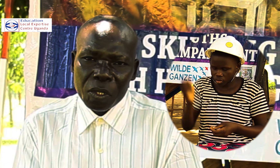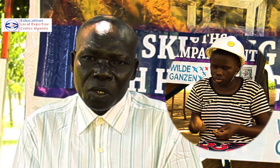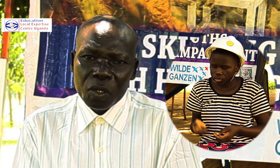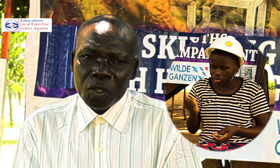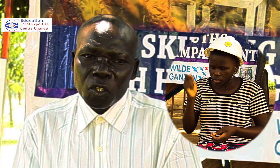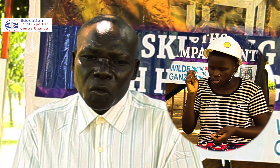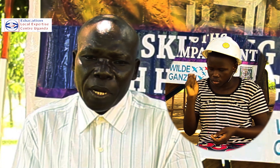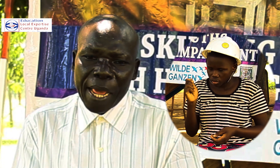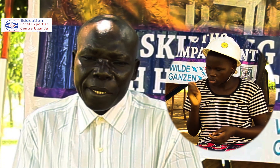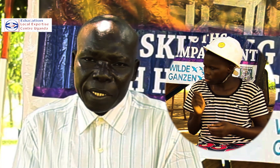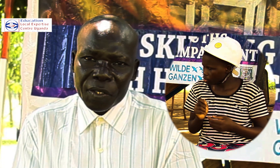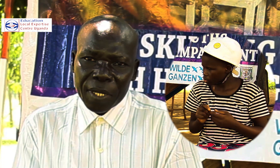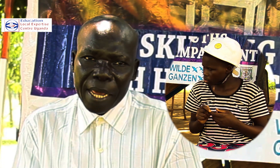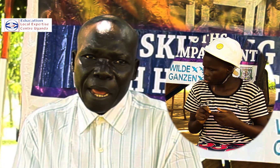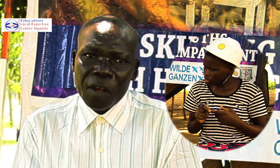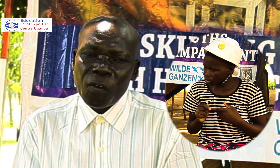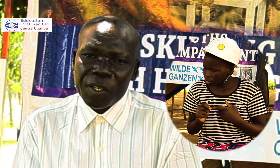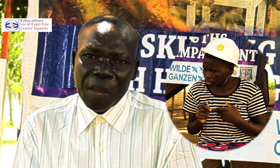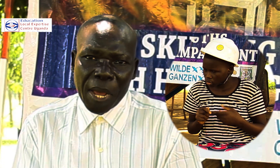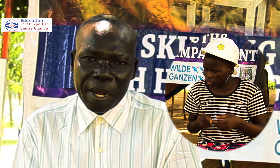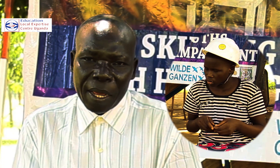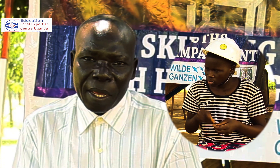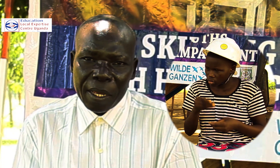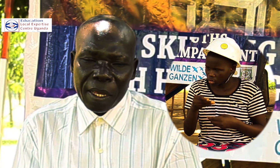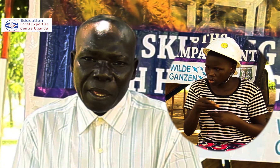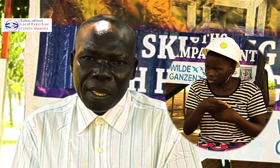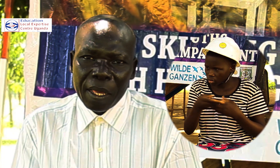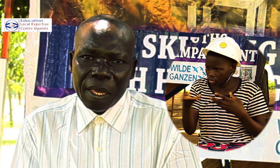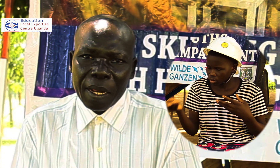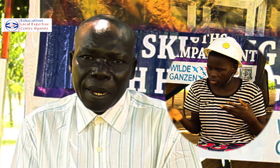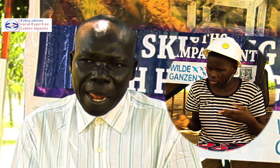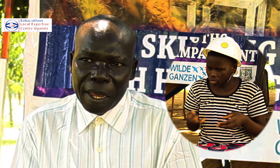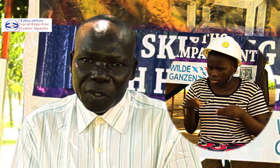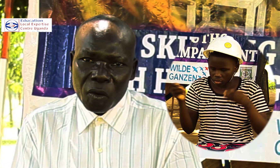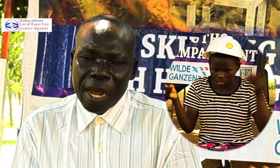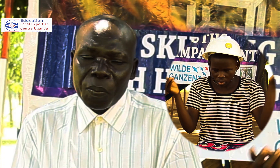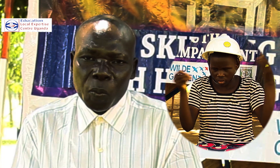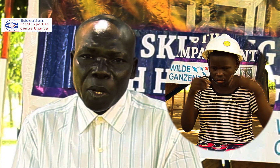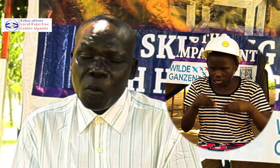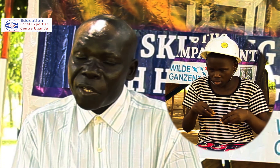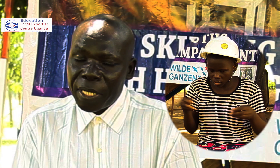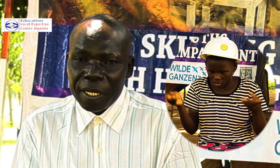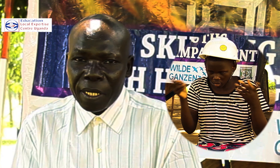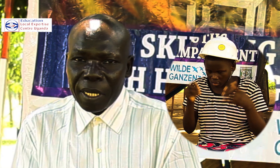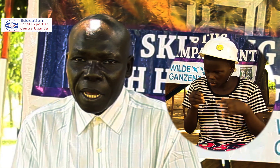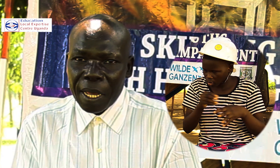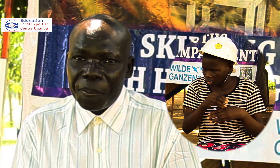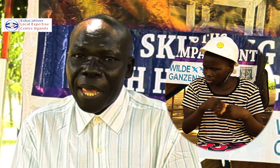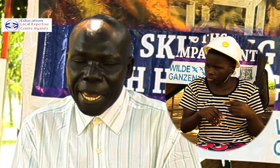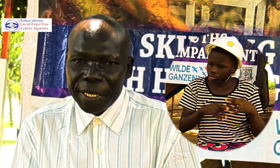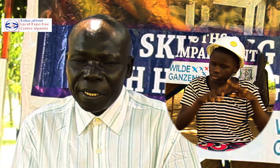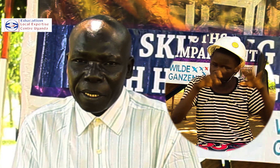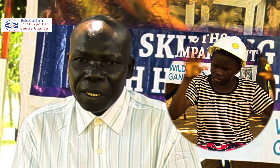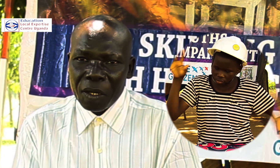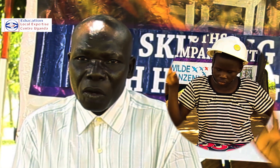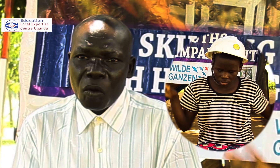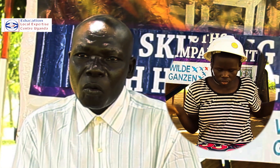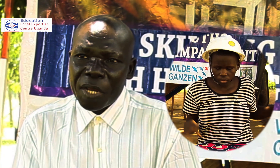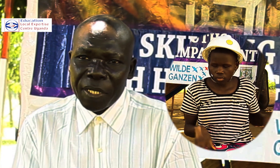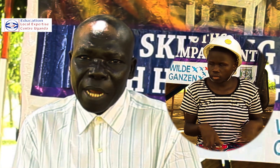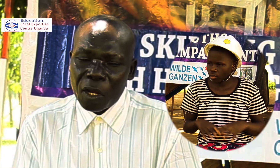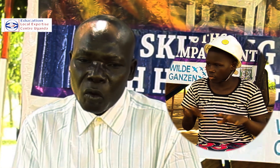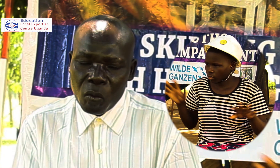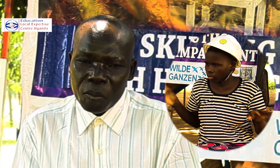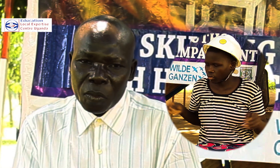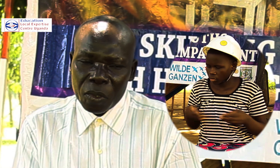School so that at least can attract some other learners or other people who are still behind or